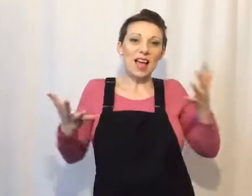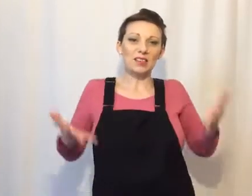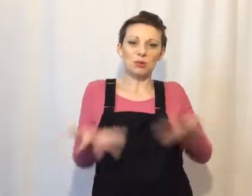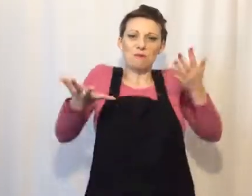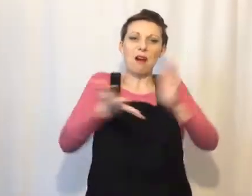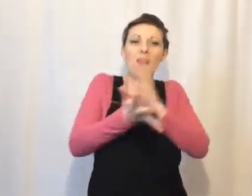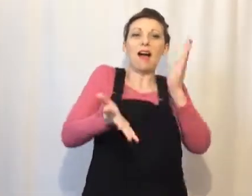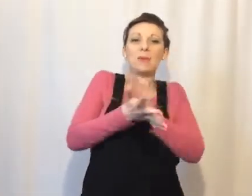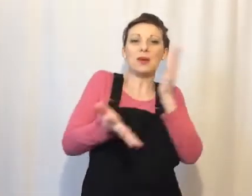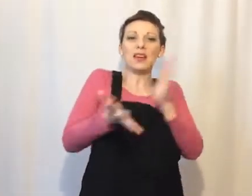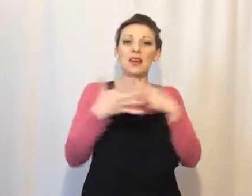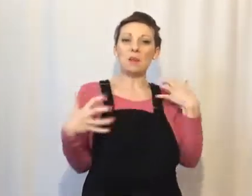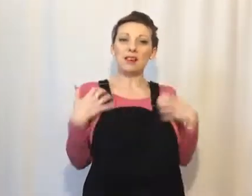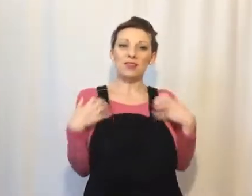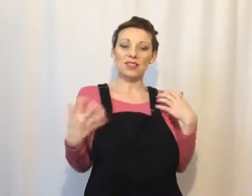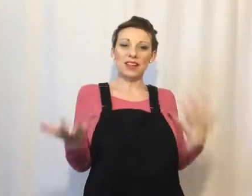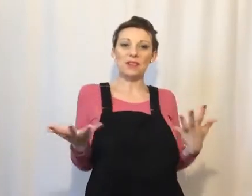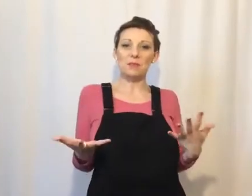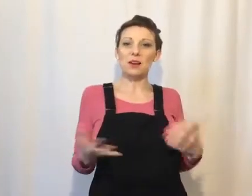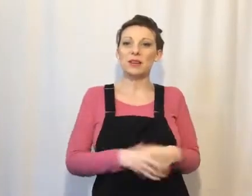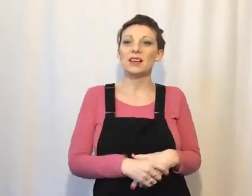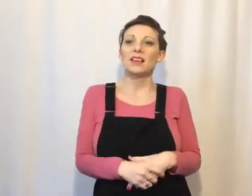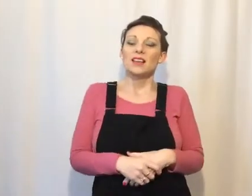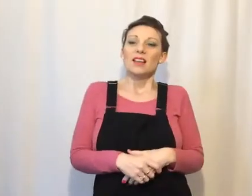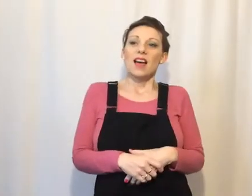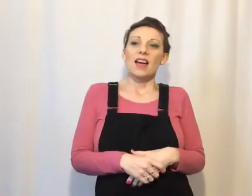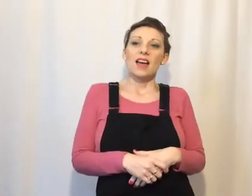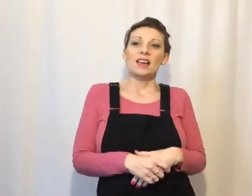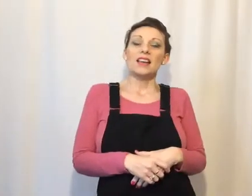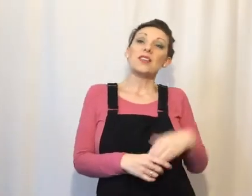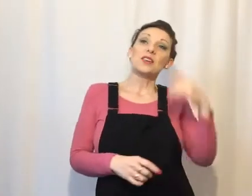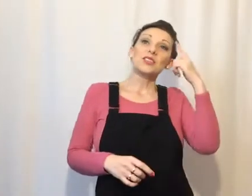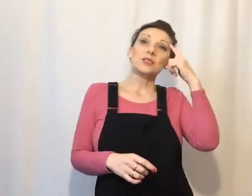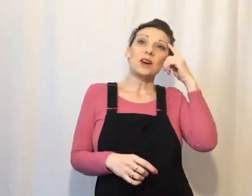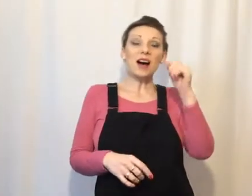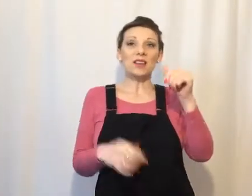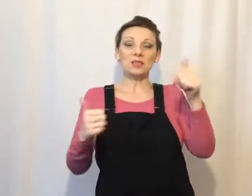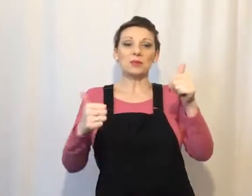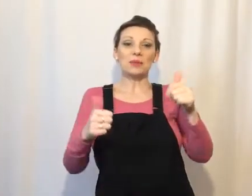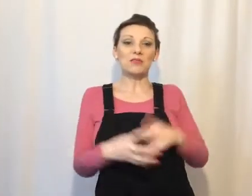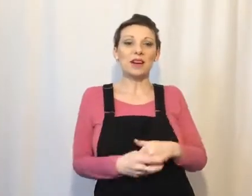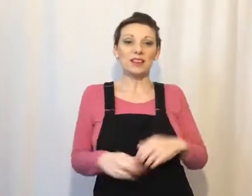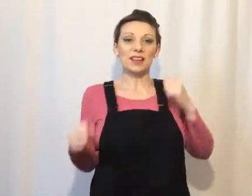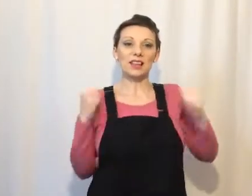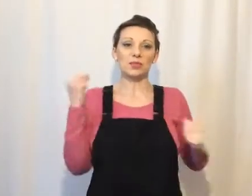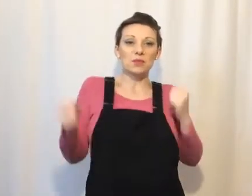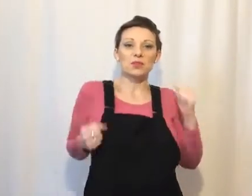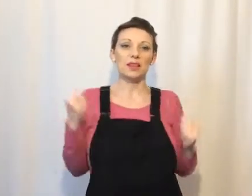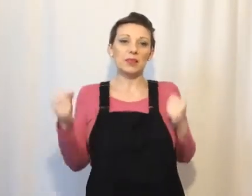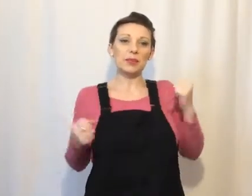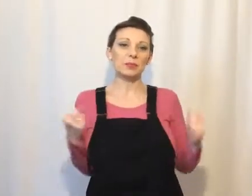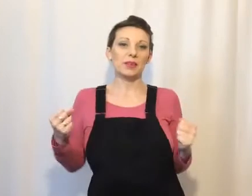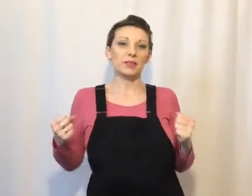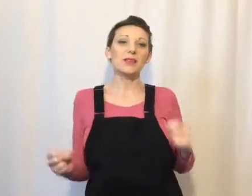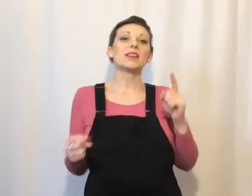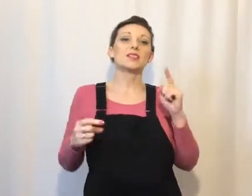sort of happy and uplifting at the moment. And then I just thought, this one would be great because it gets you moving a little bit as well. So yes, you will